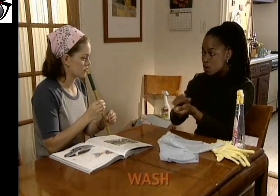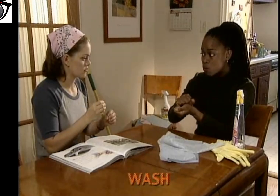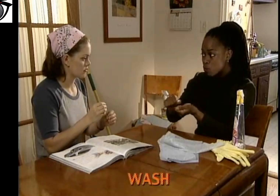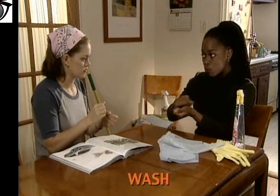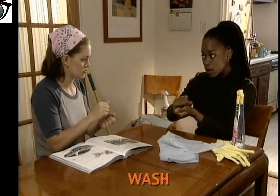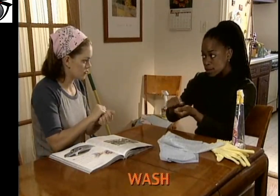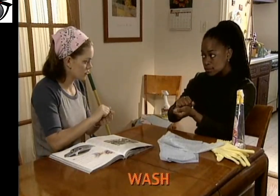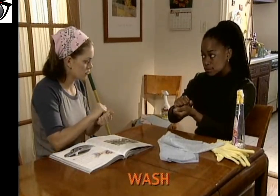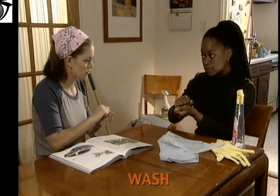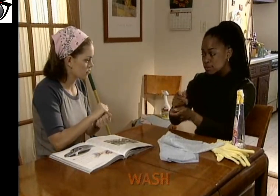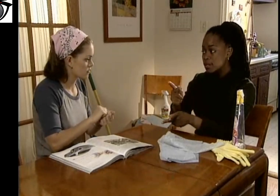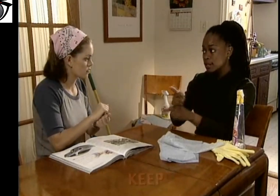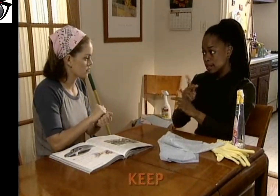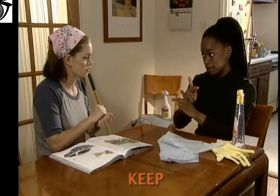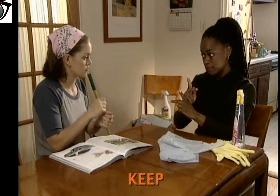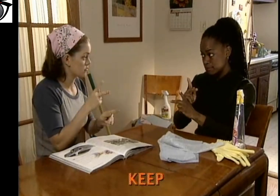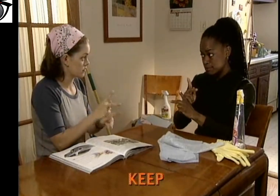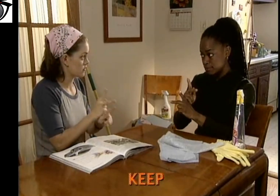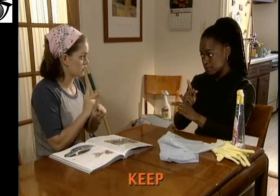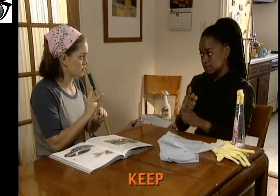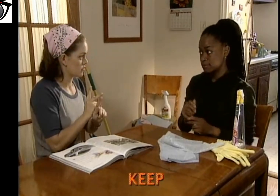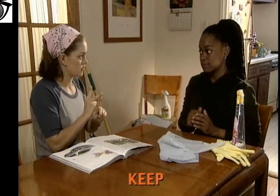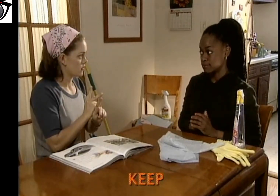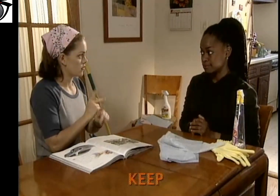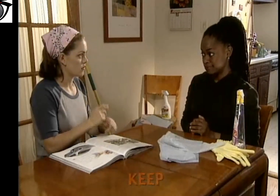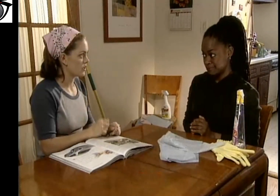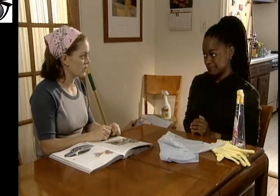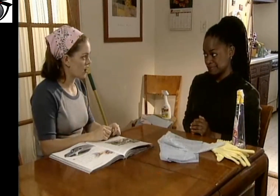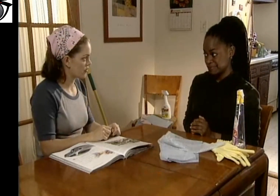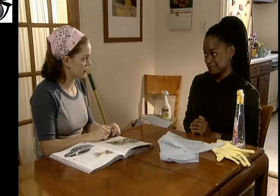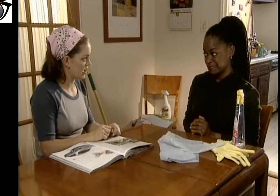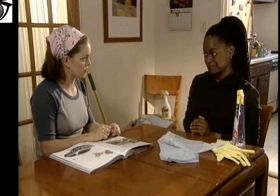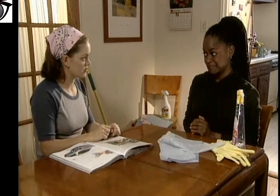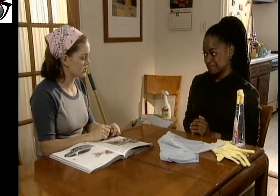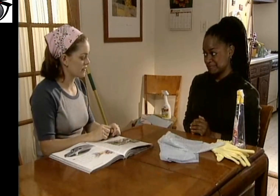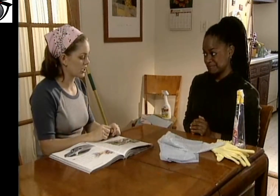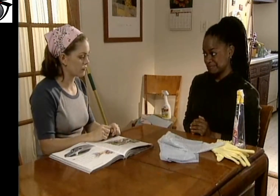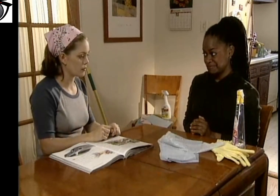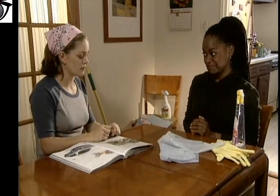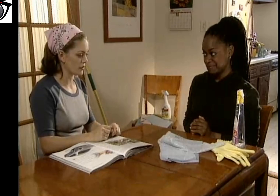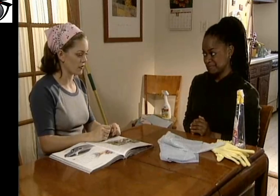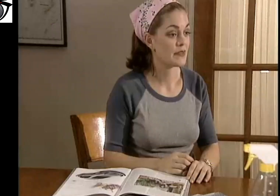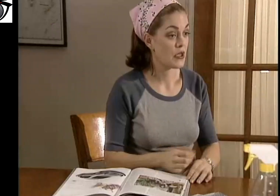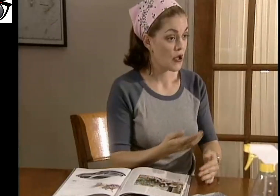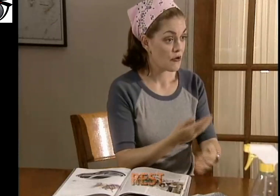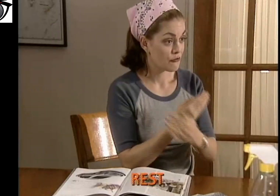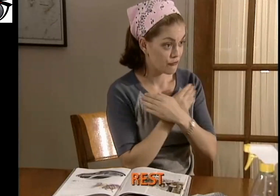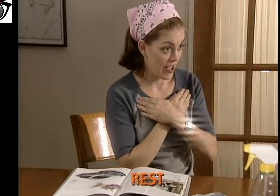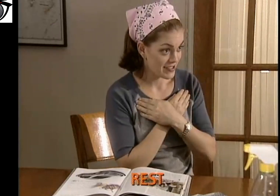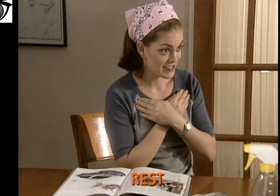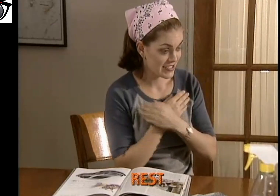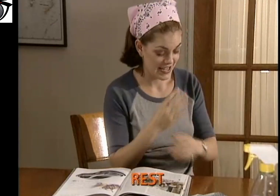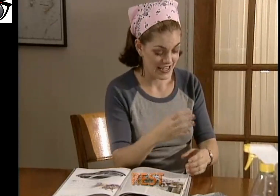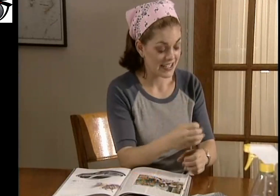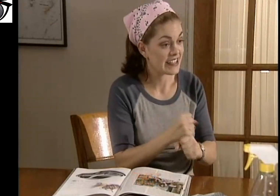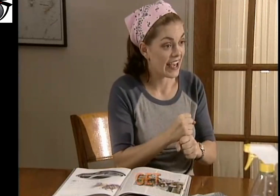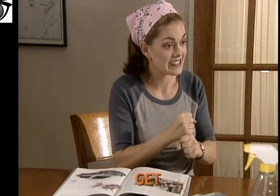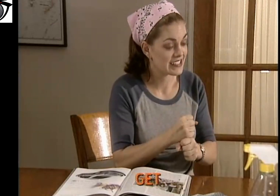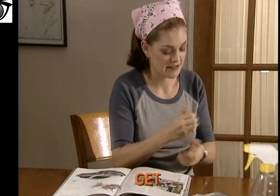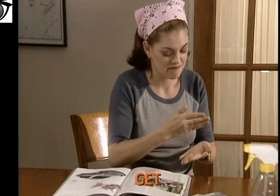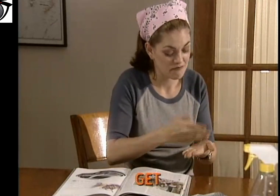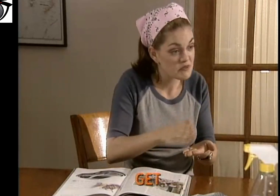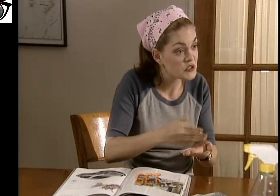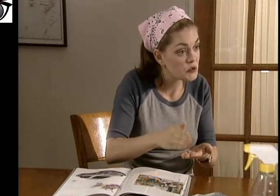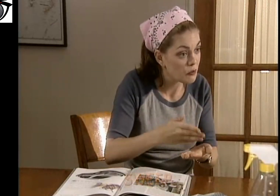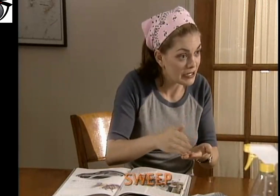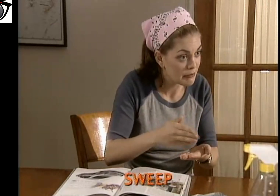fix, wash, keep. They're getting harder now. Let's see if I can remember. Rest,